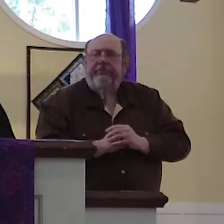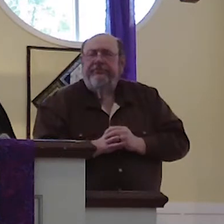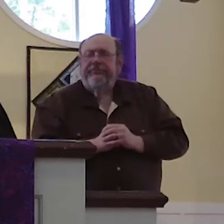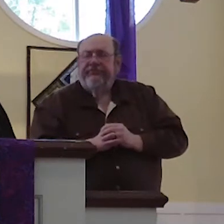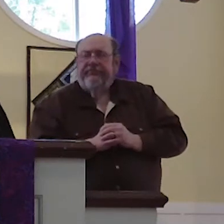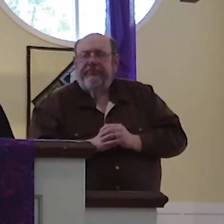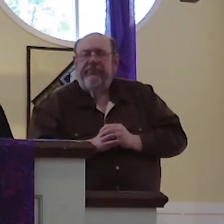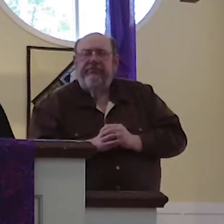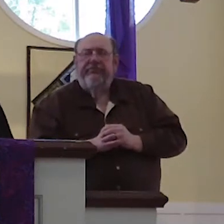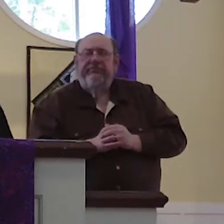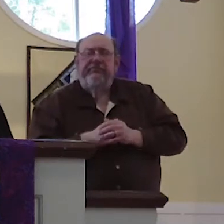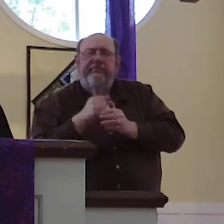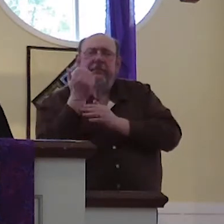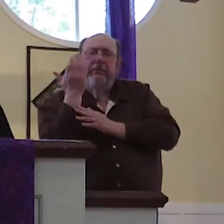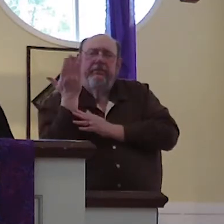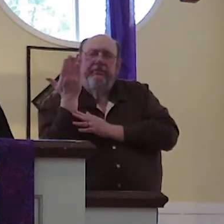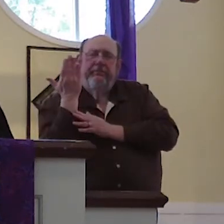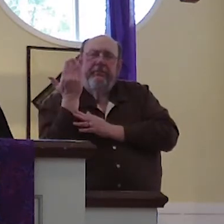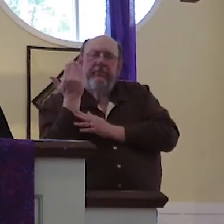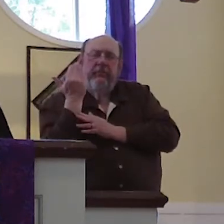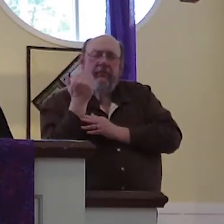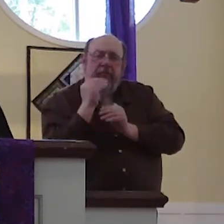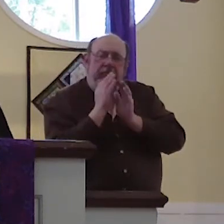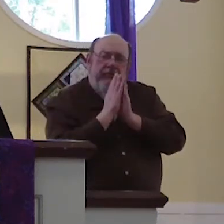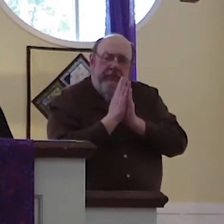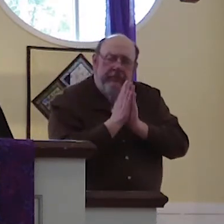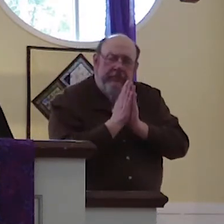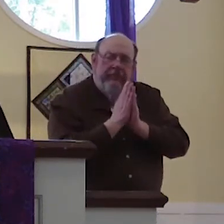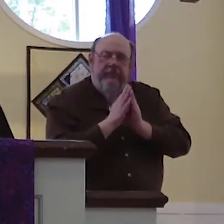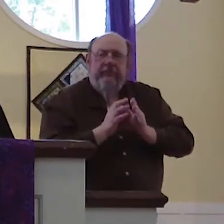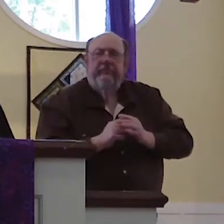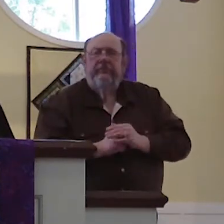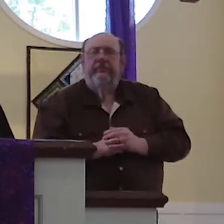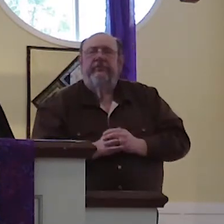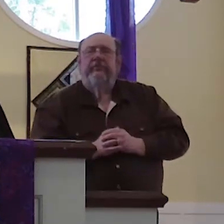even before we pray.